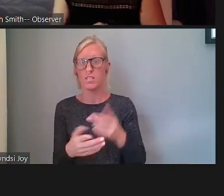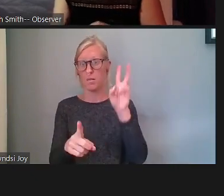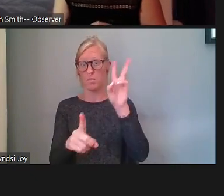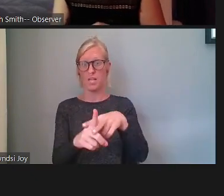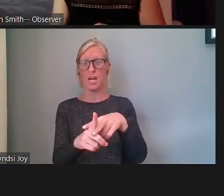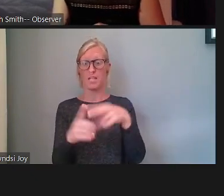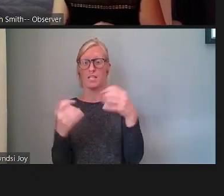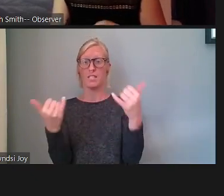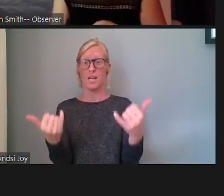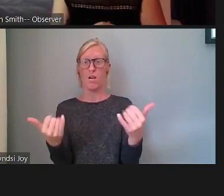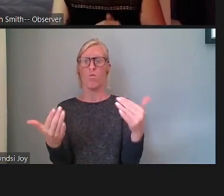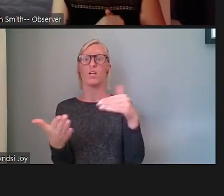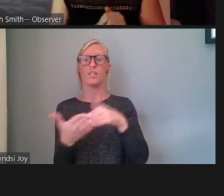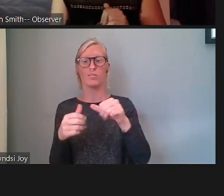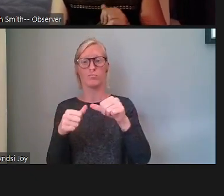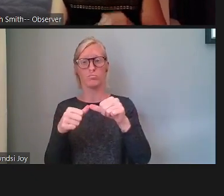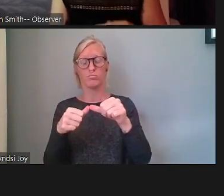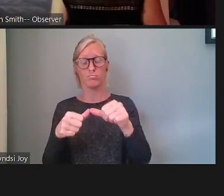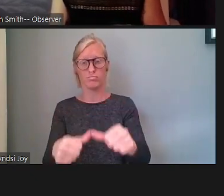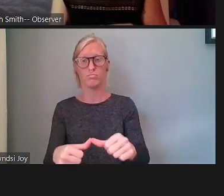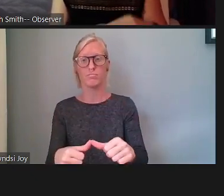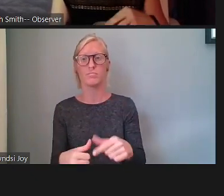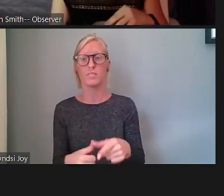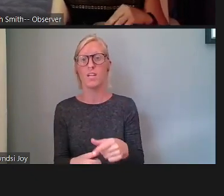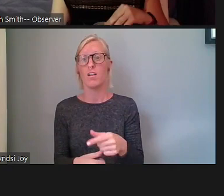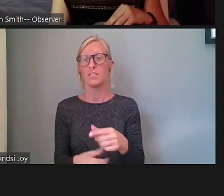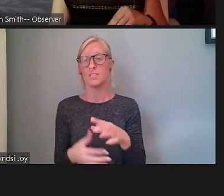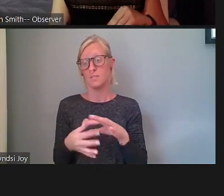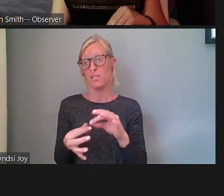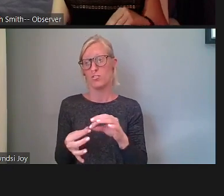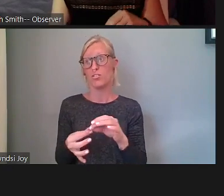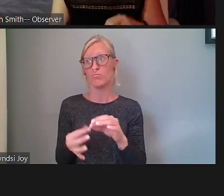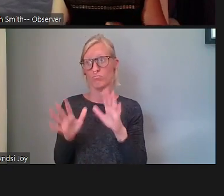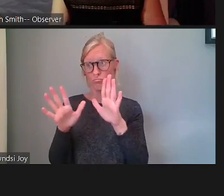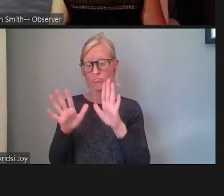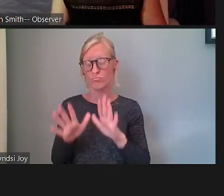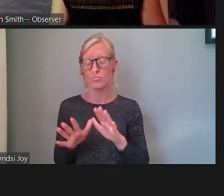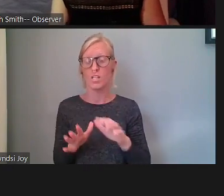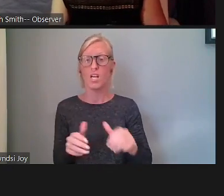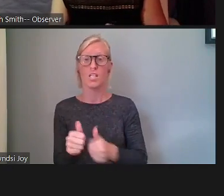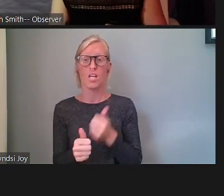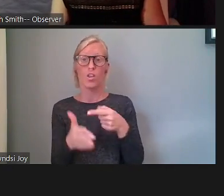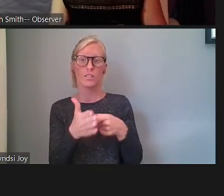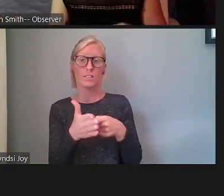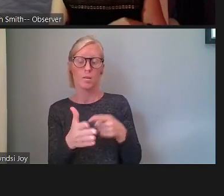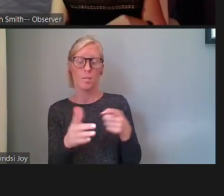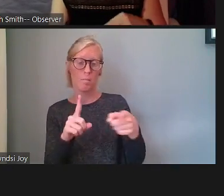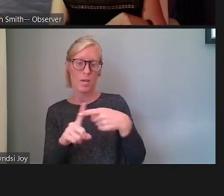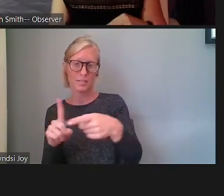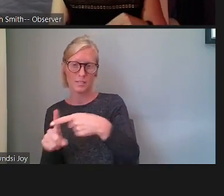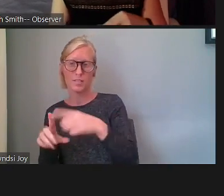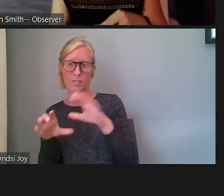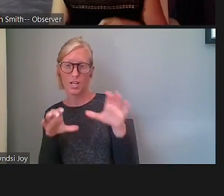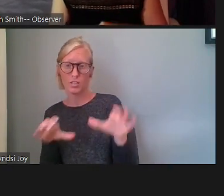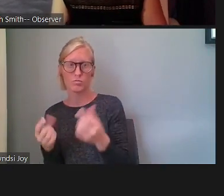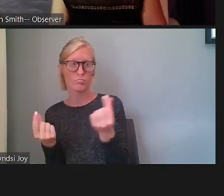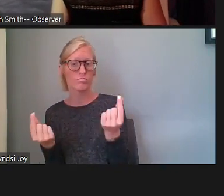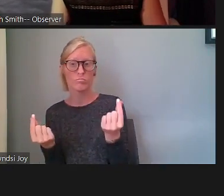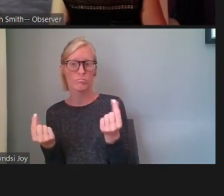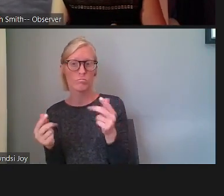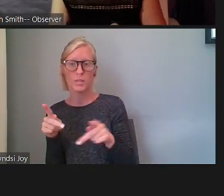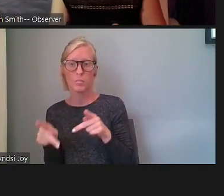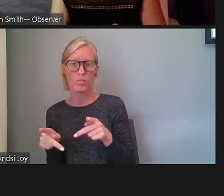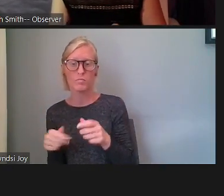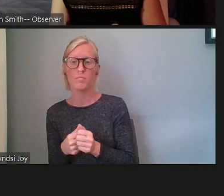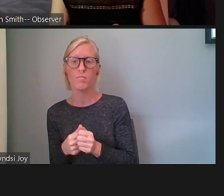now. So I think that's a very nice message and another example of positive actions that people can take, something